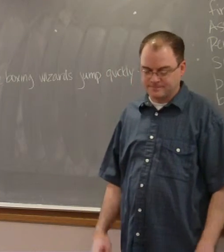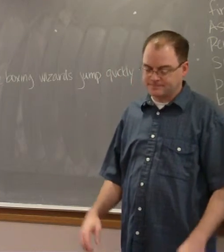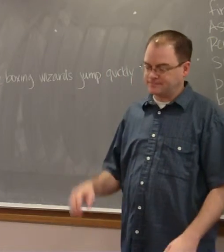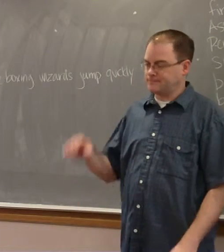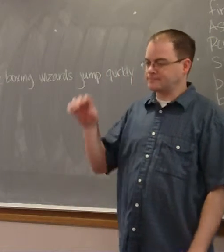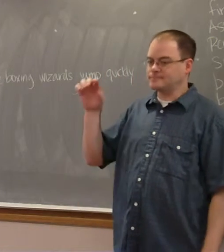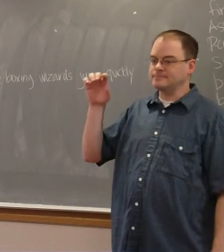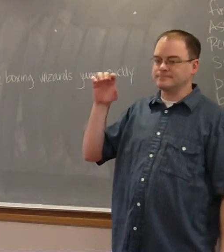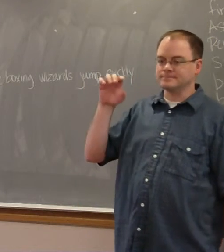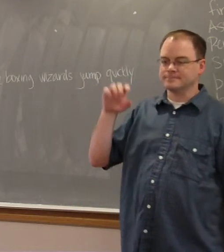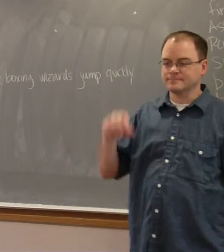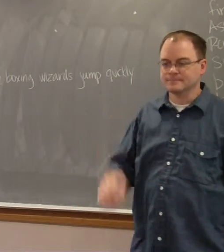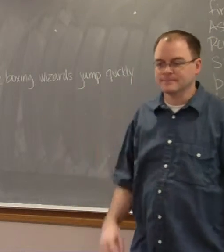Why don't the two go together?